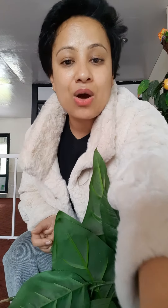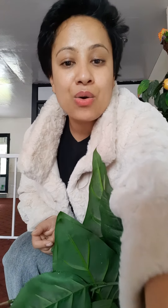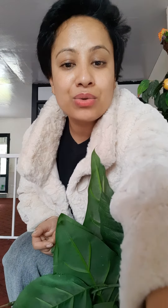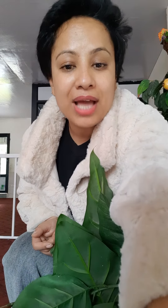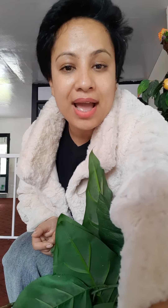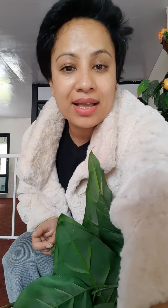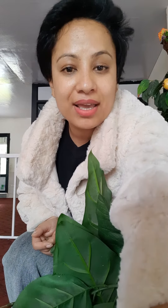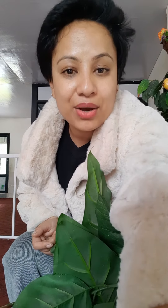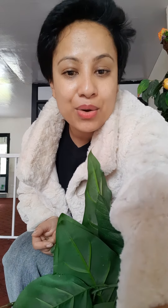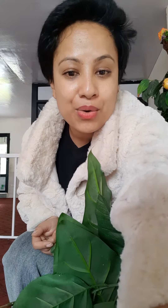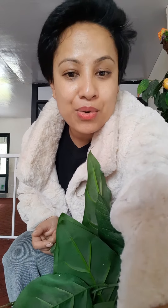thank you